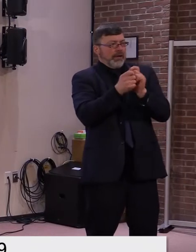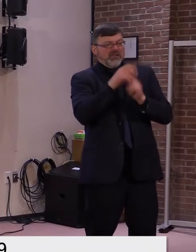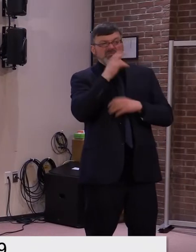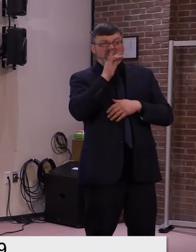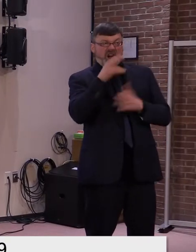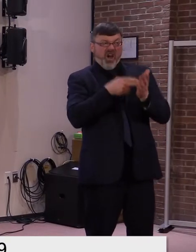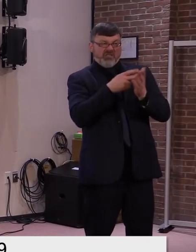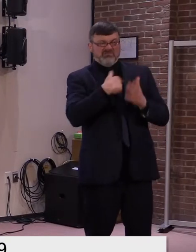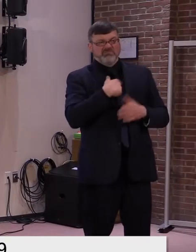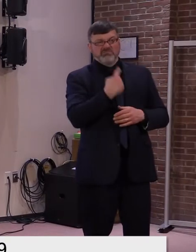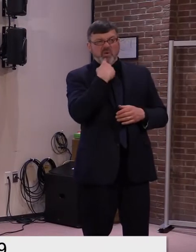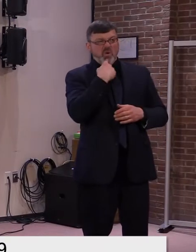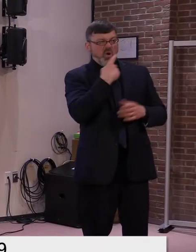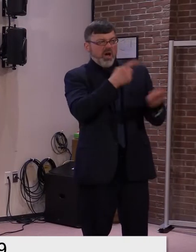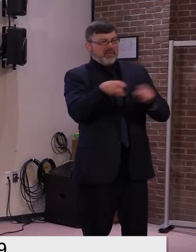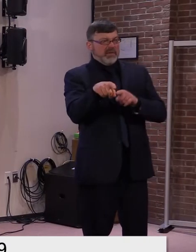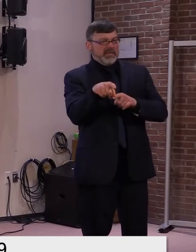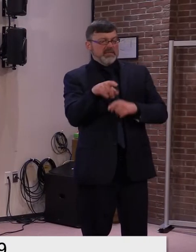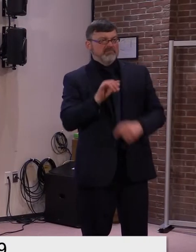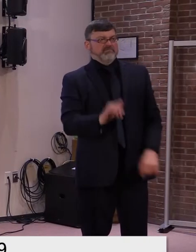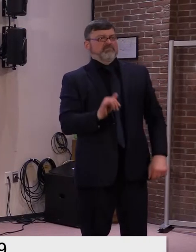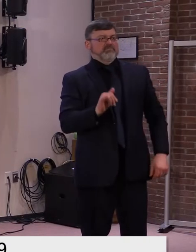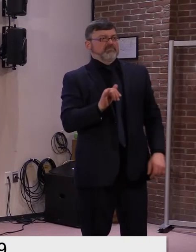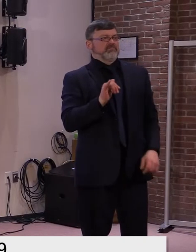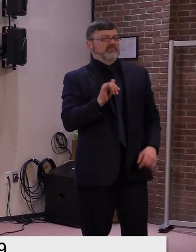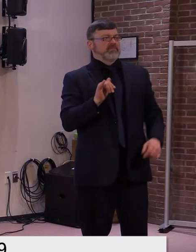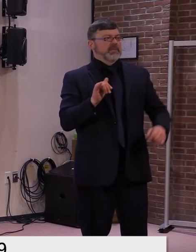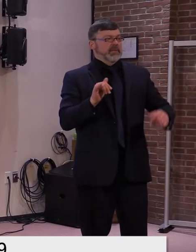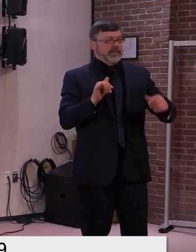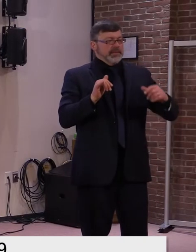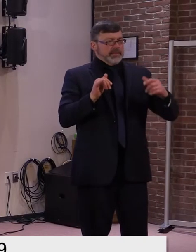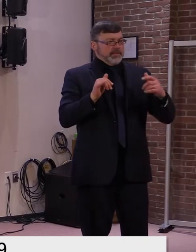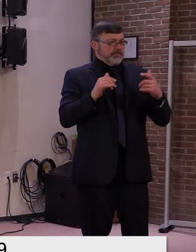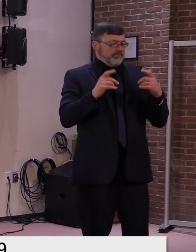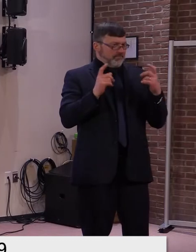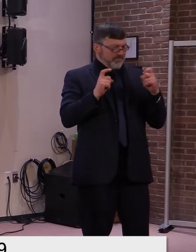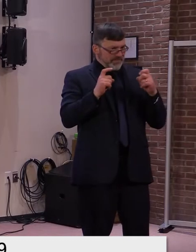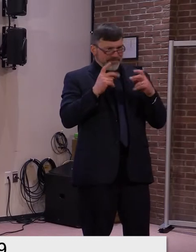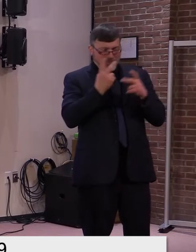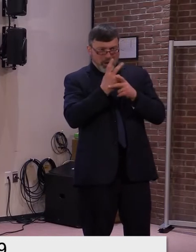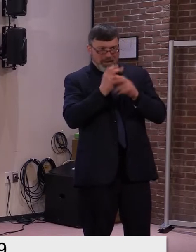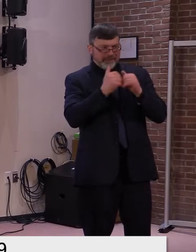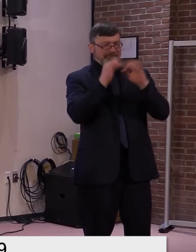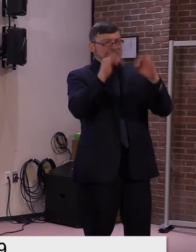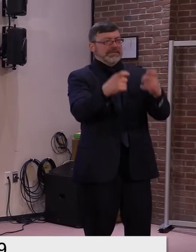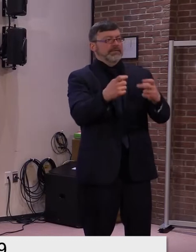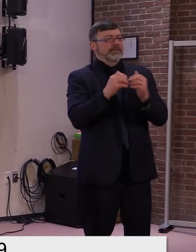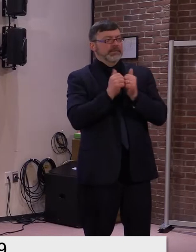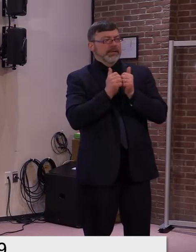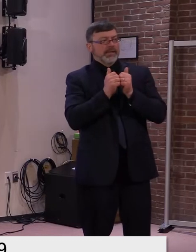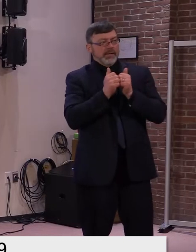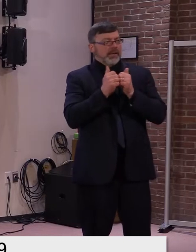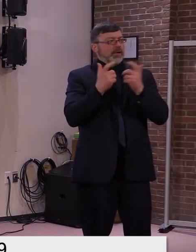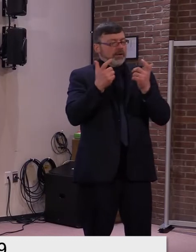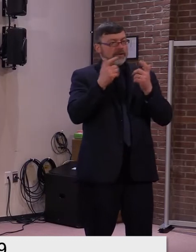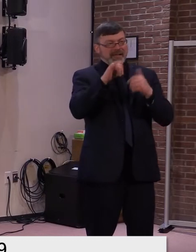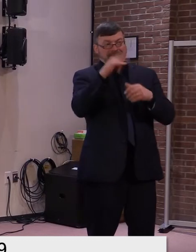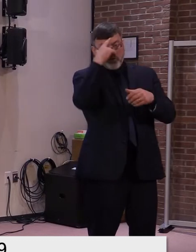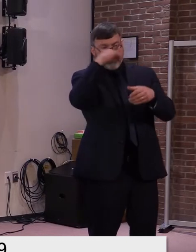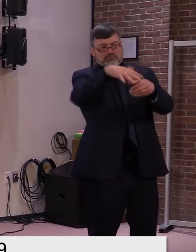move forward with that facility and where we move forward with the program in that area.